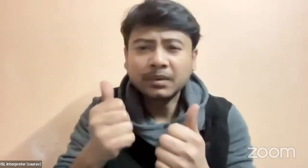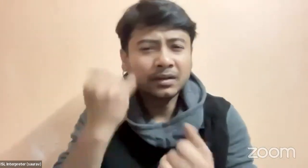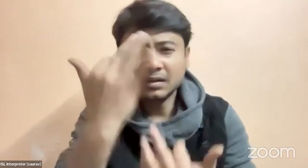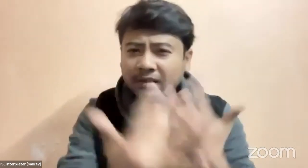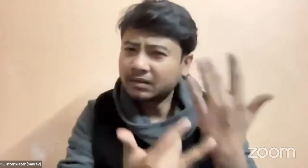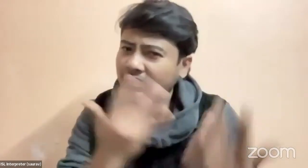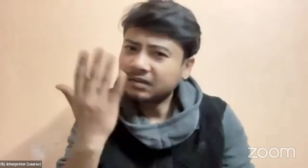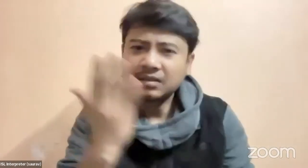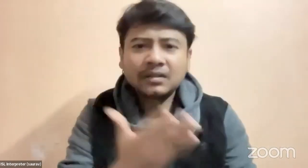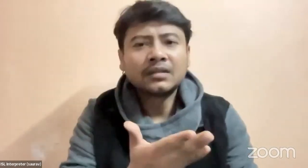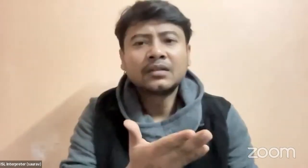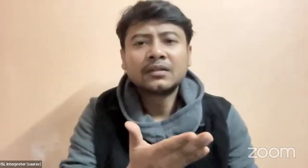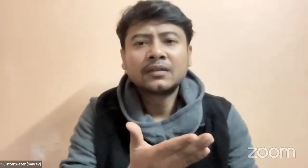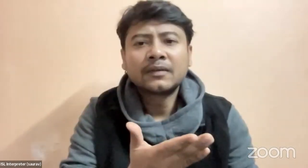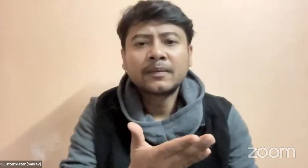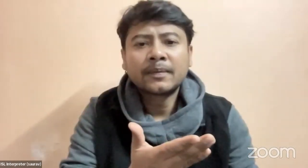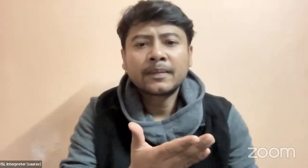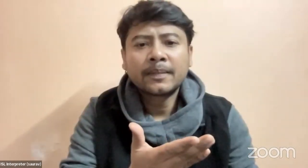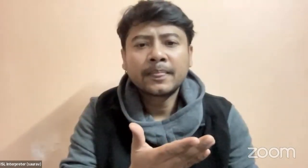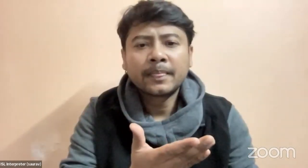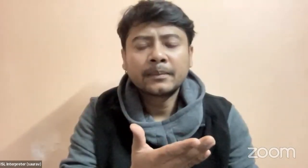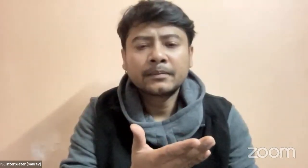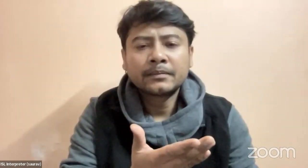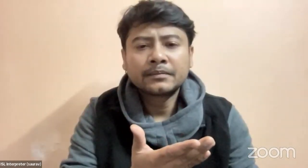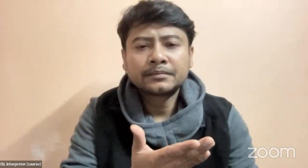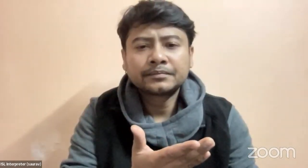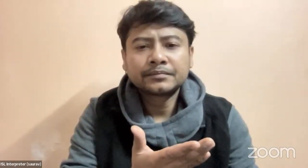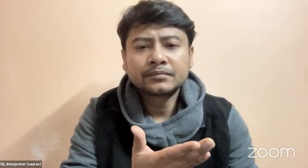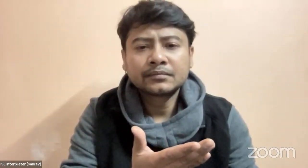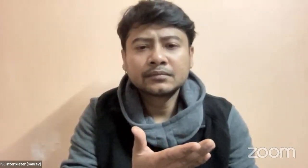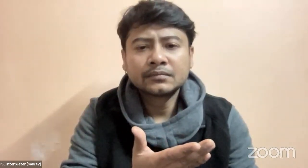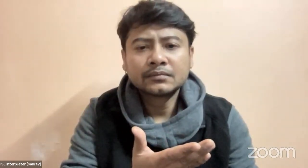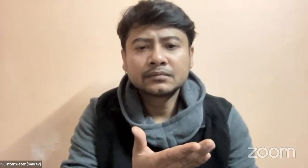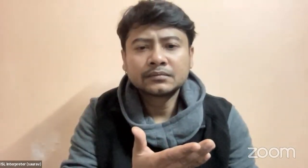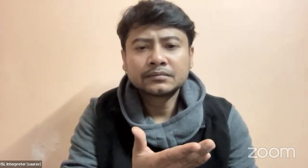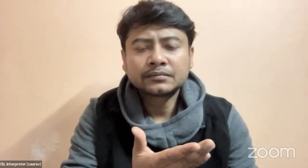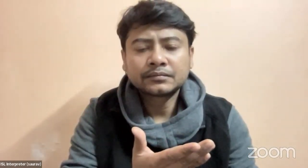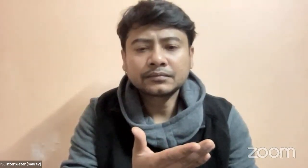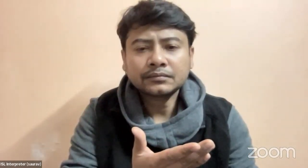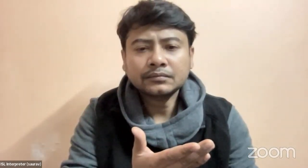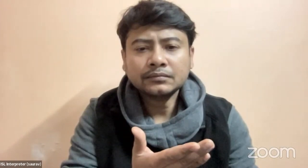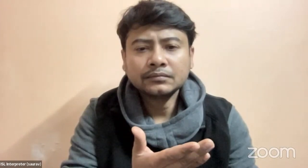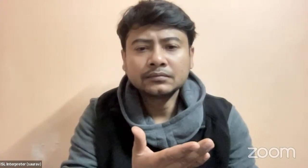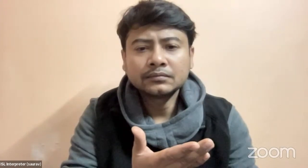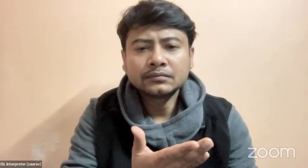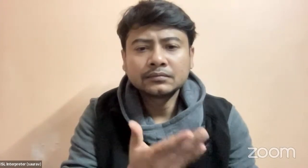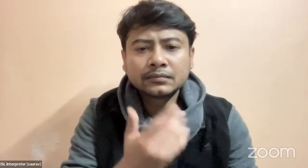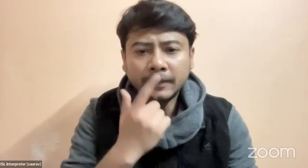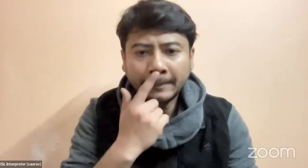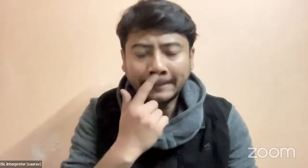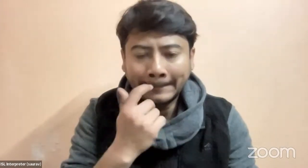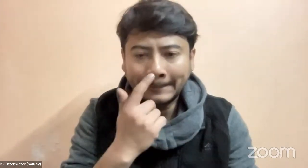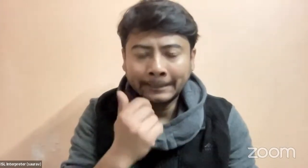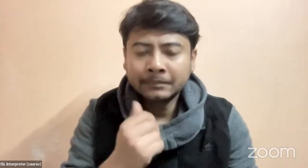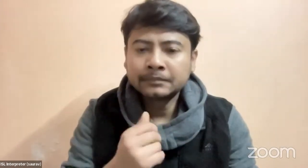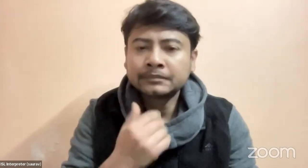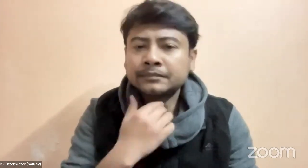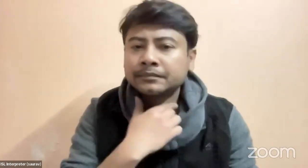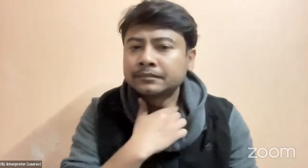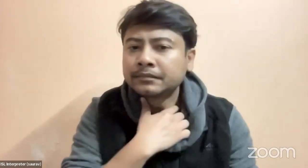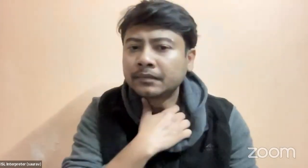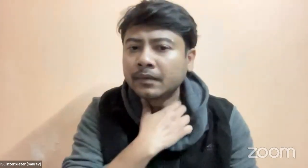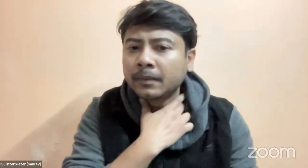And no need to worry, you even if you don't want to see anything bad, any naked opposite